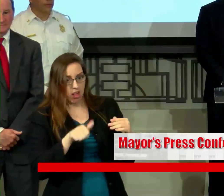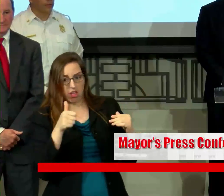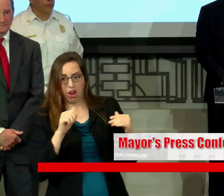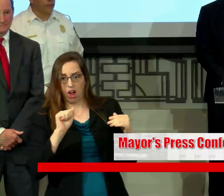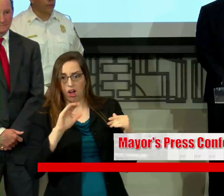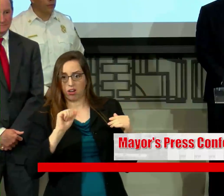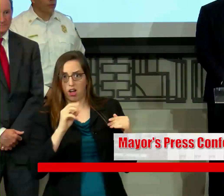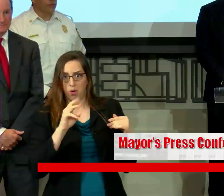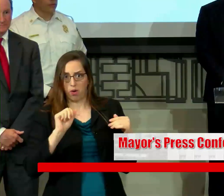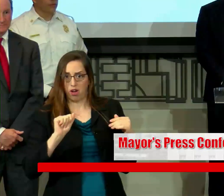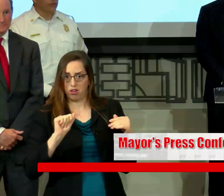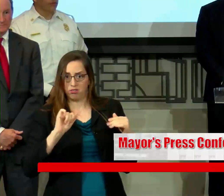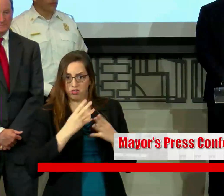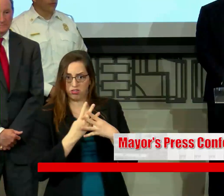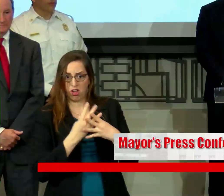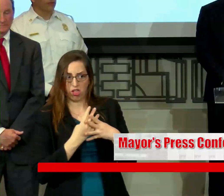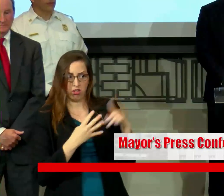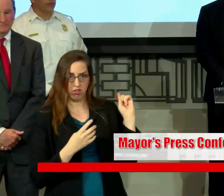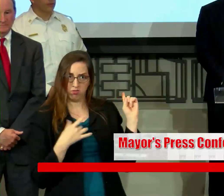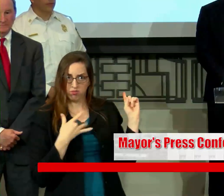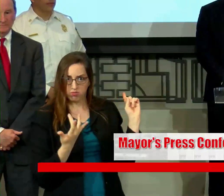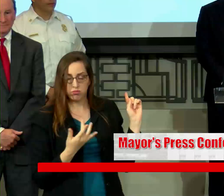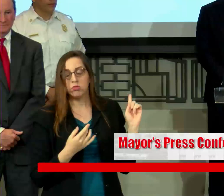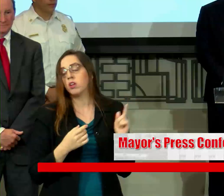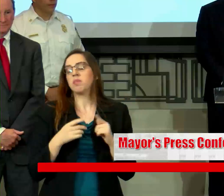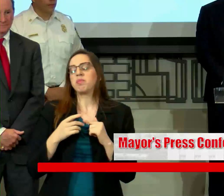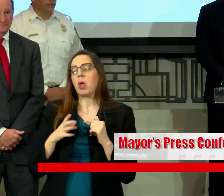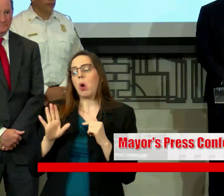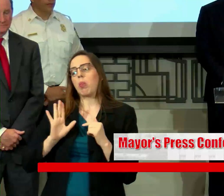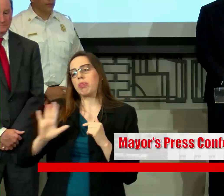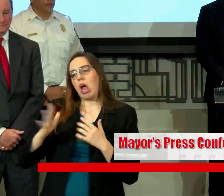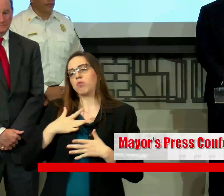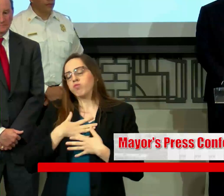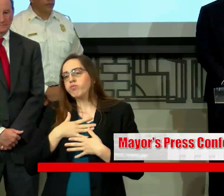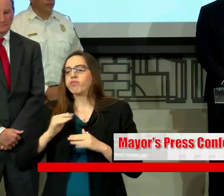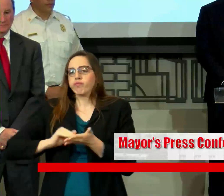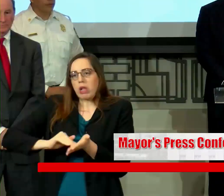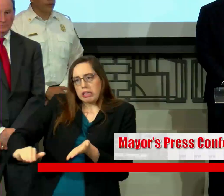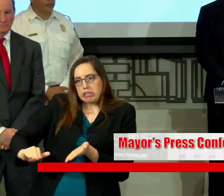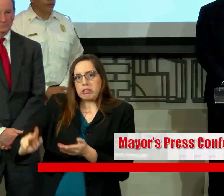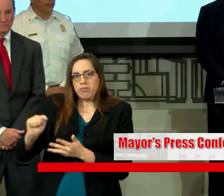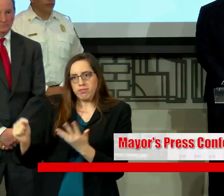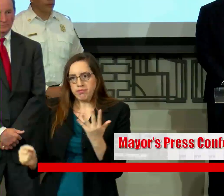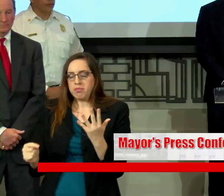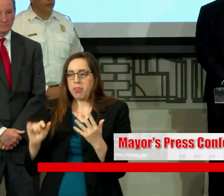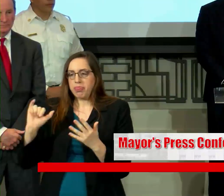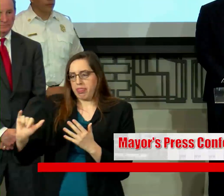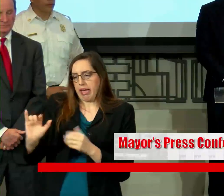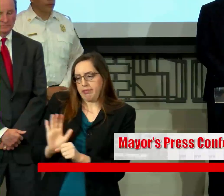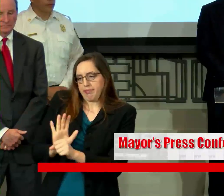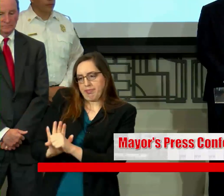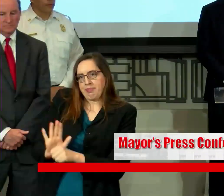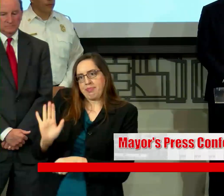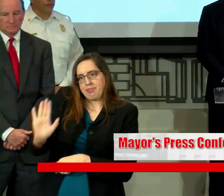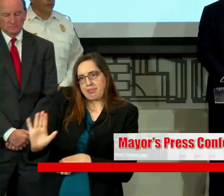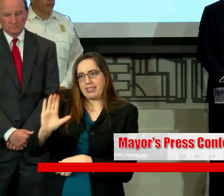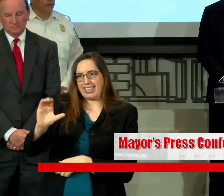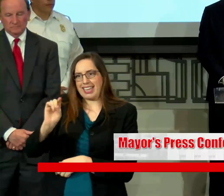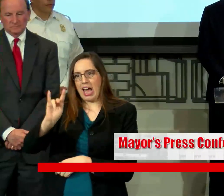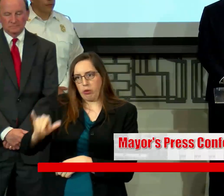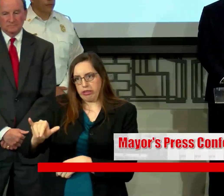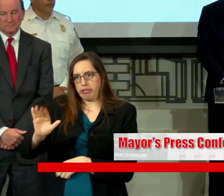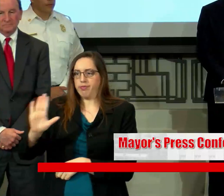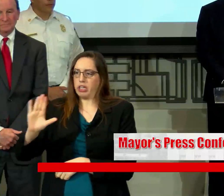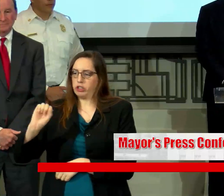the order that the county put forth on their compassionate release. Certainly that falls within the purview of the county and the county